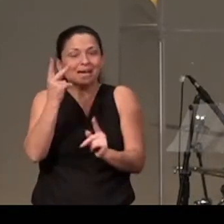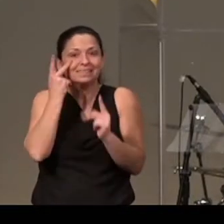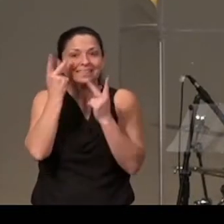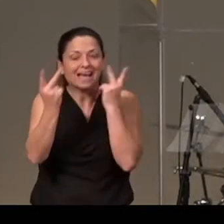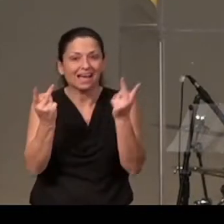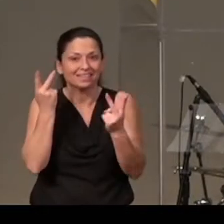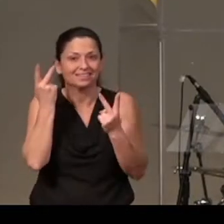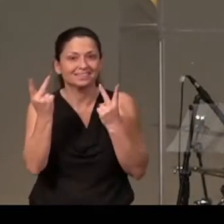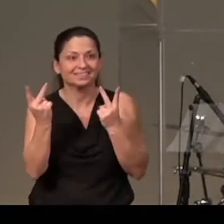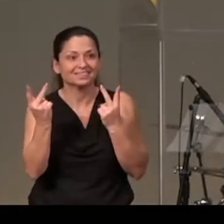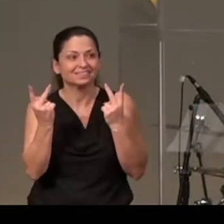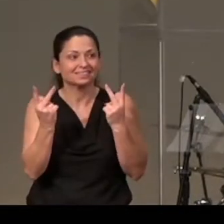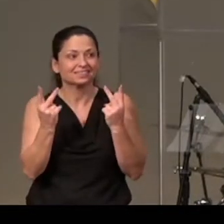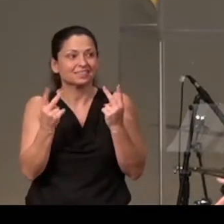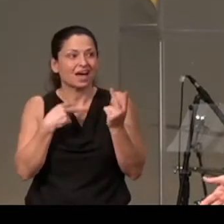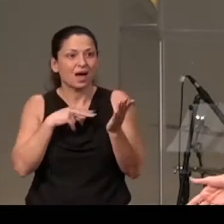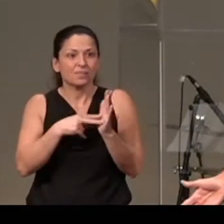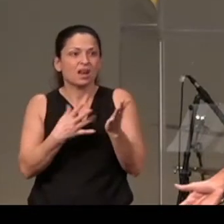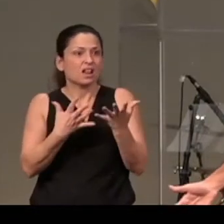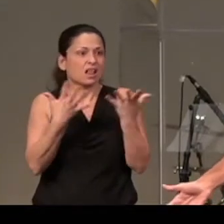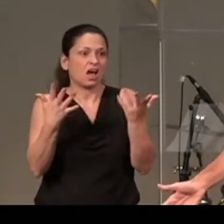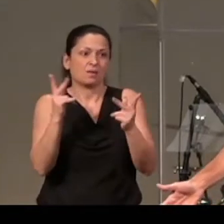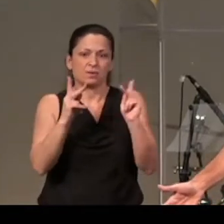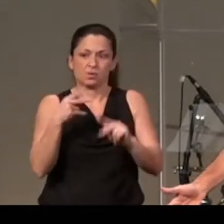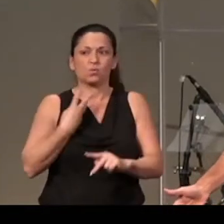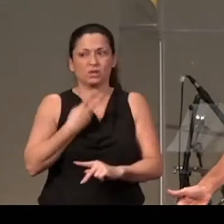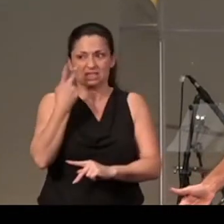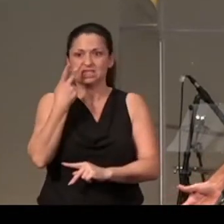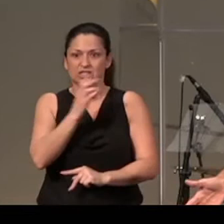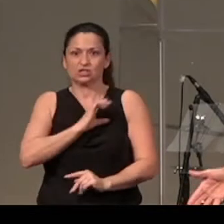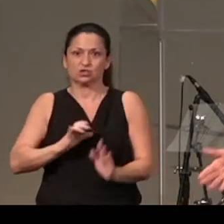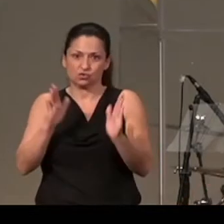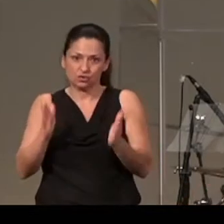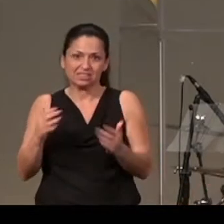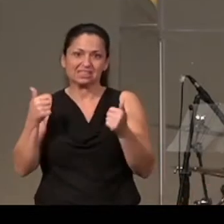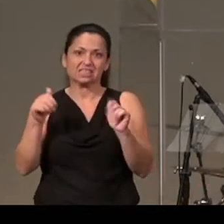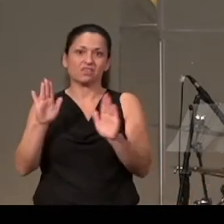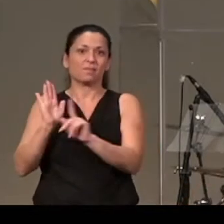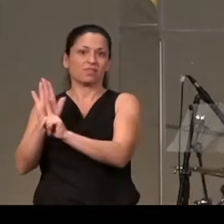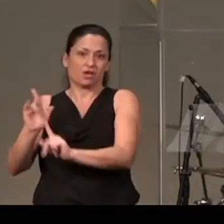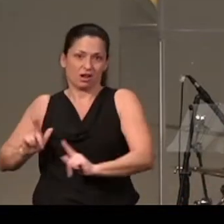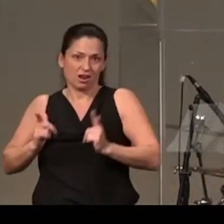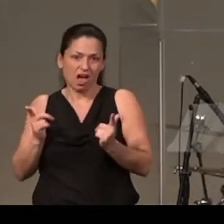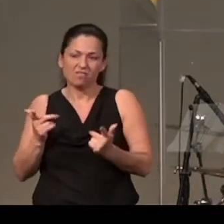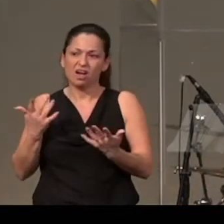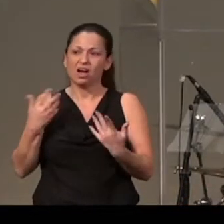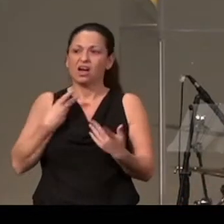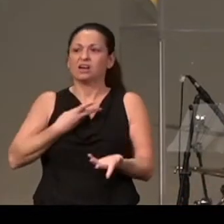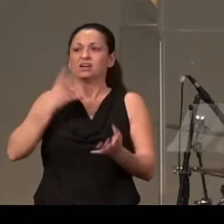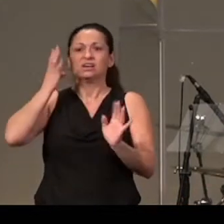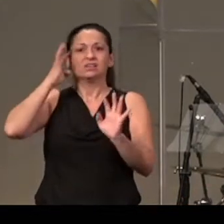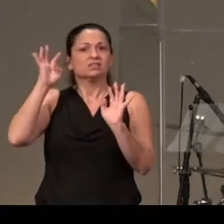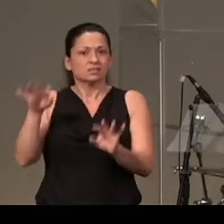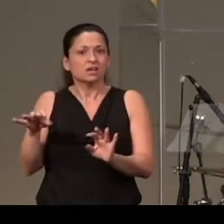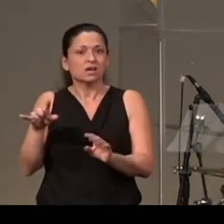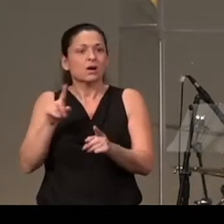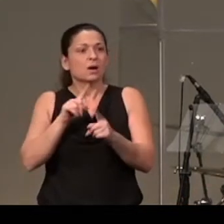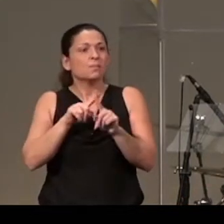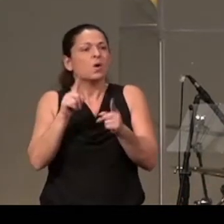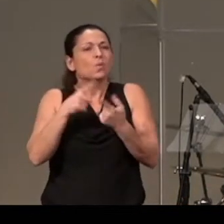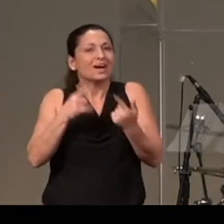I mean, a lot of times we see martyrs, right? We see Christians who lay down their lives, and we're so shocked. But what if we